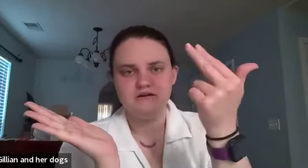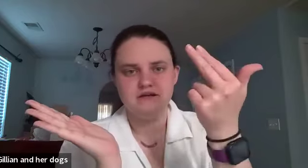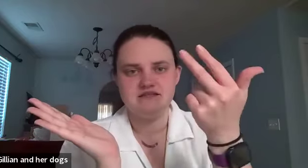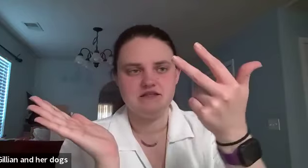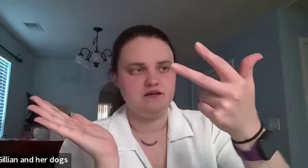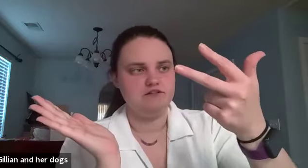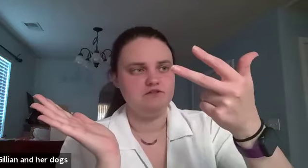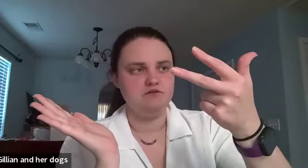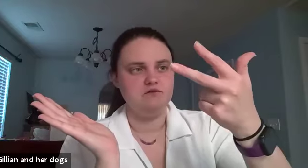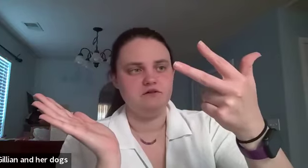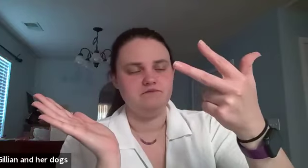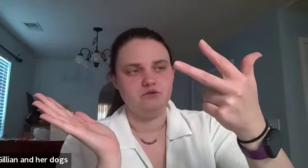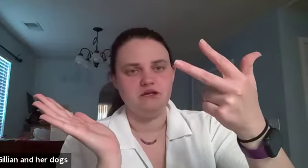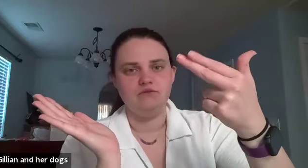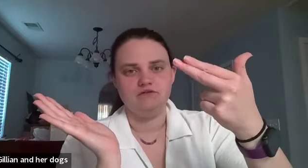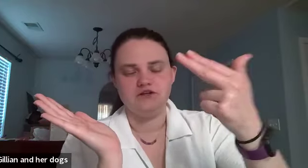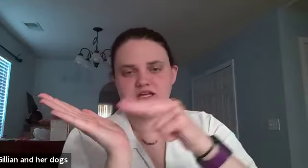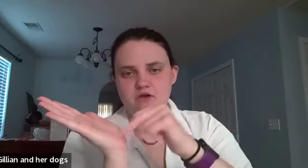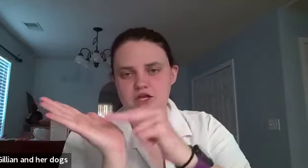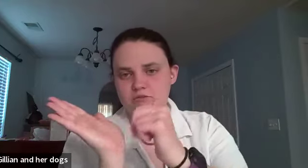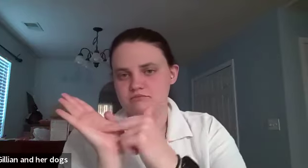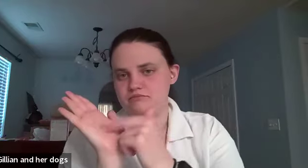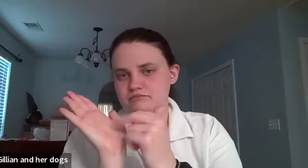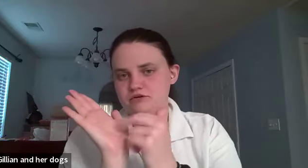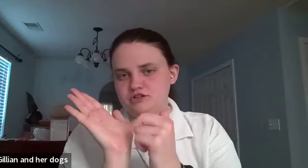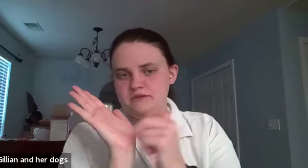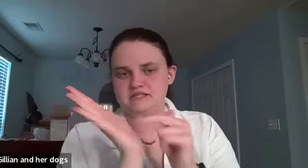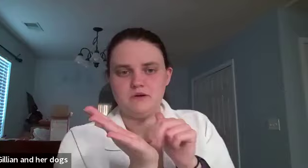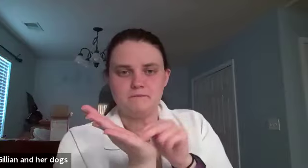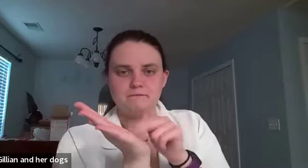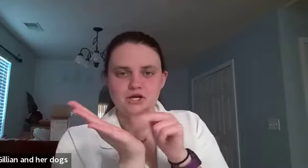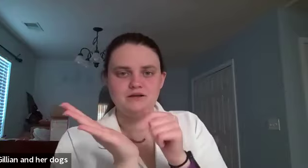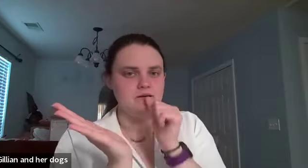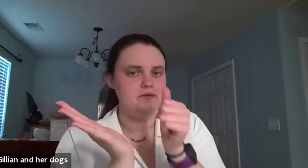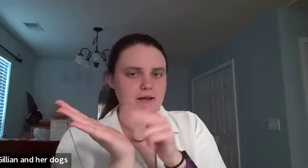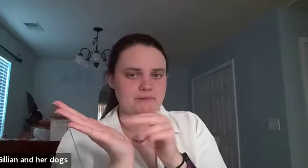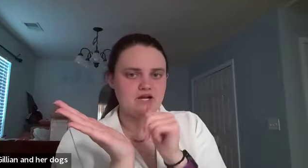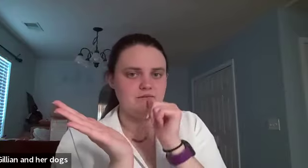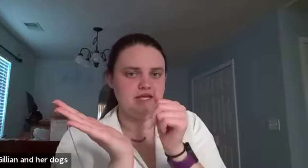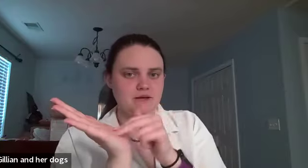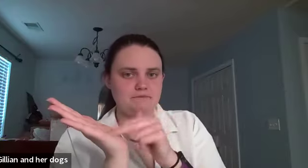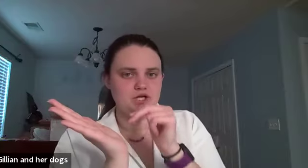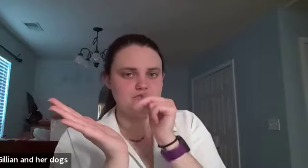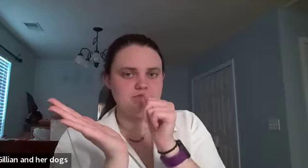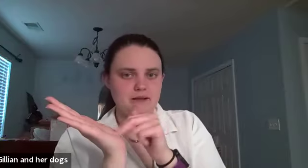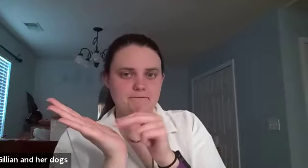butter, it's the three with the fingers together, and you brush on the base of your palm. Butter, peanut butter, peanut butter, peanut